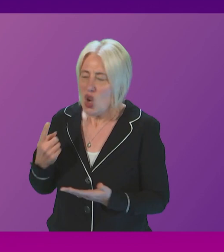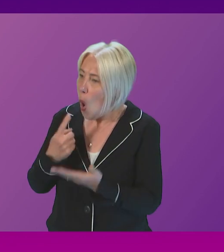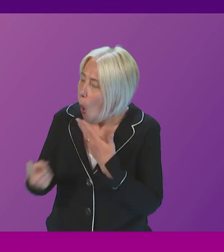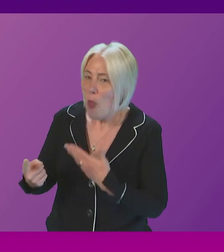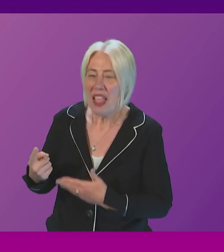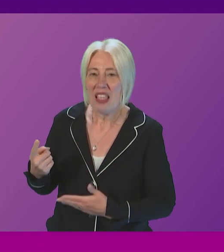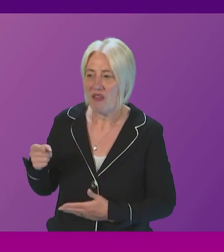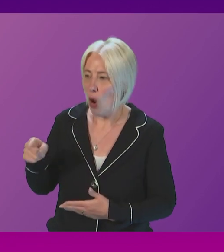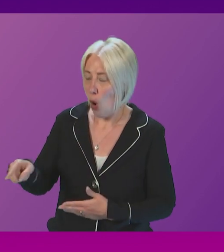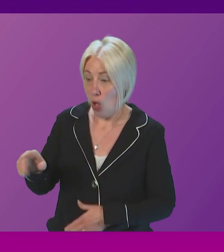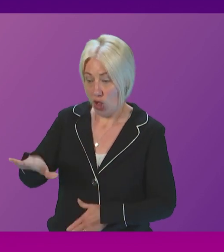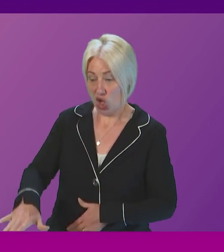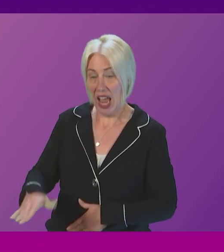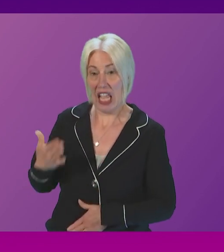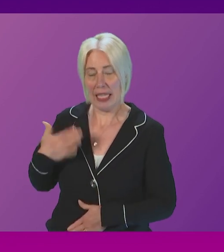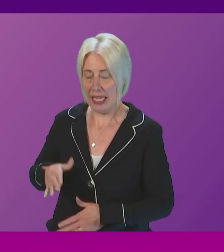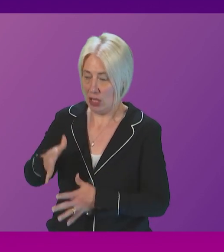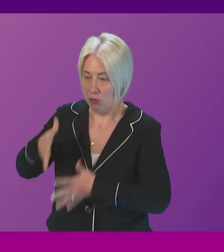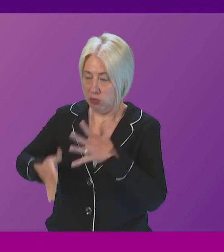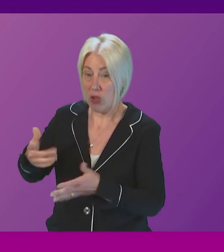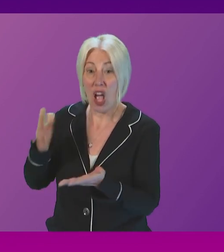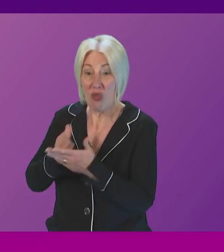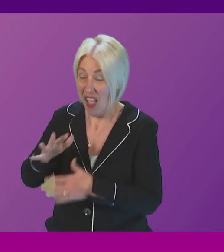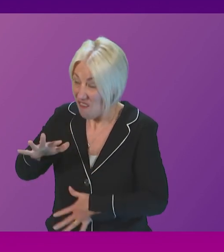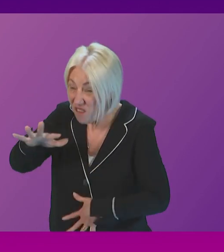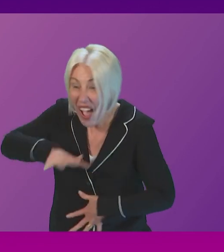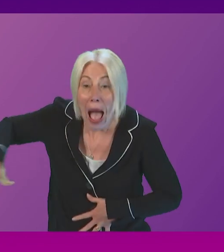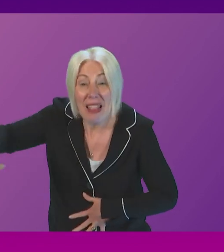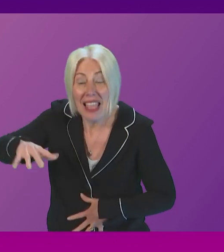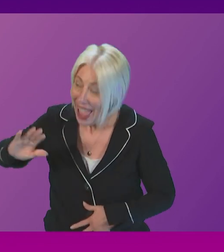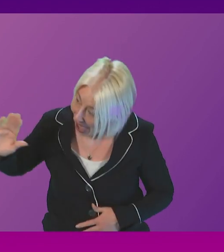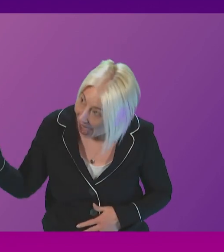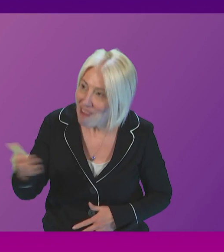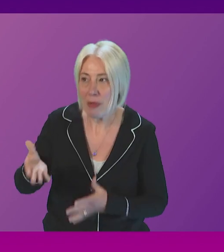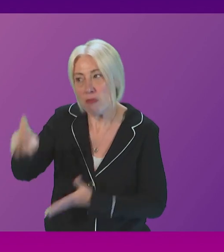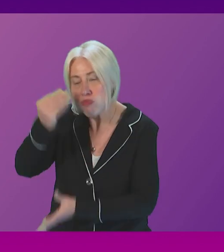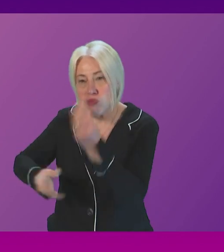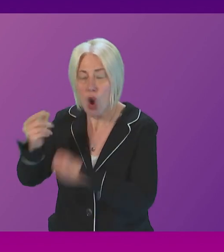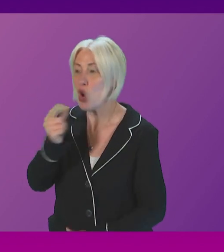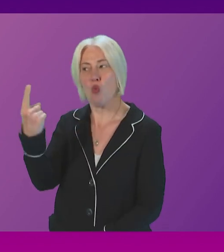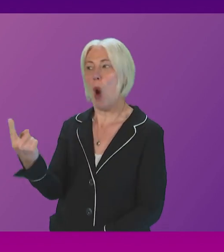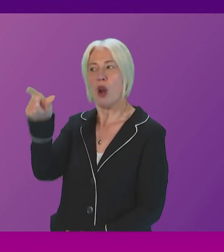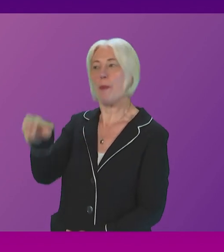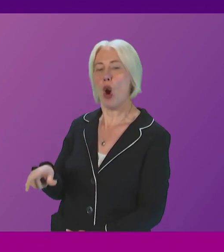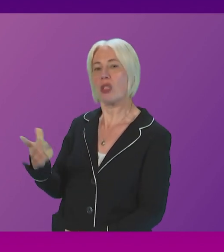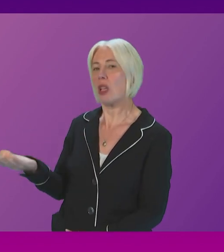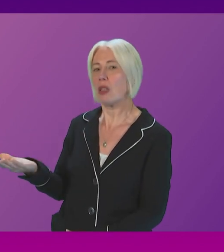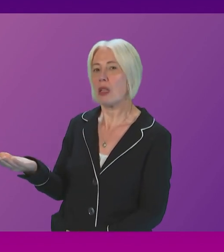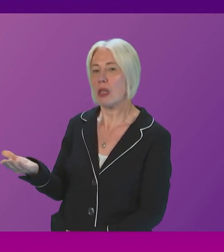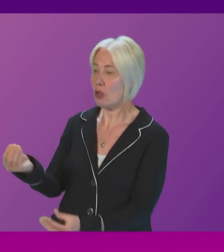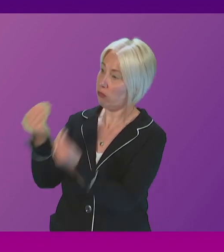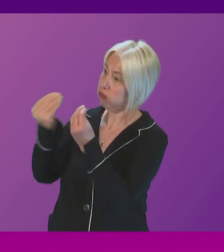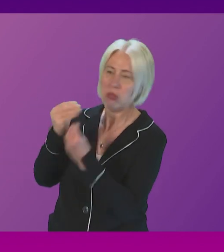individual needing to use BSL. It is about the whole family unit and not just about one person being able to get that.